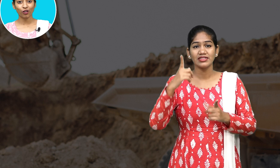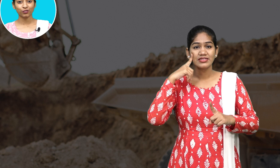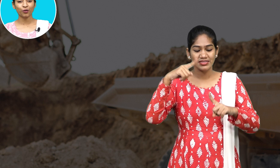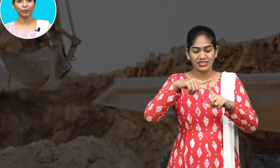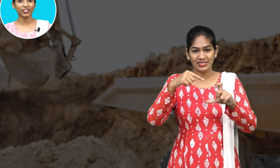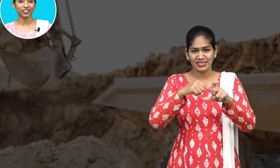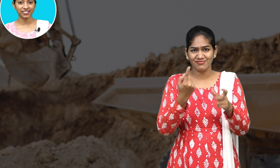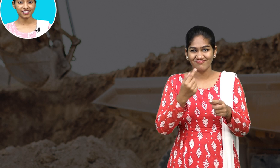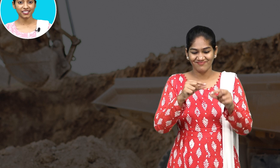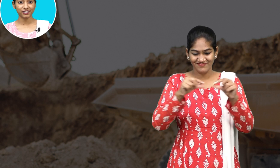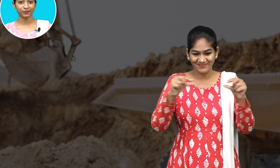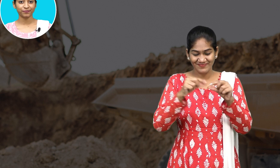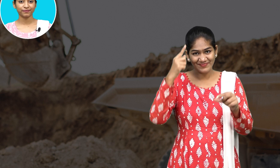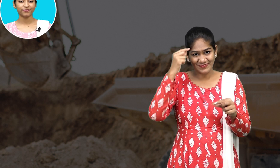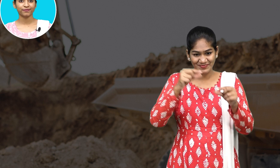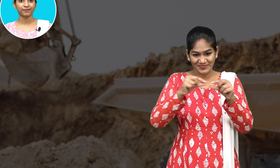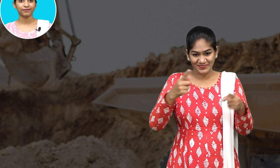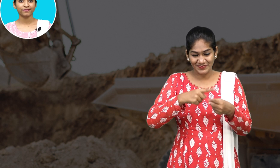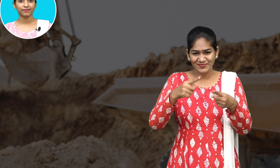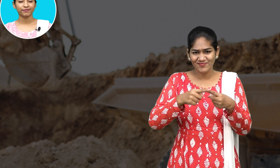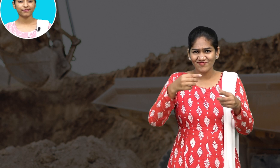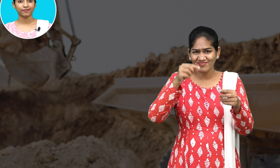are also minerals.